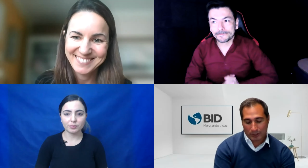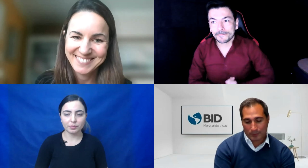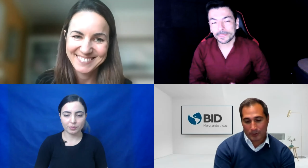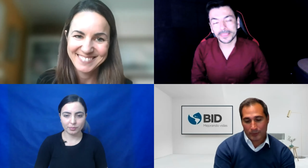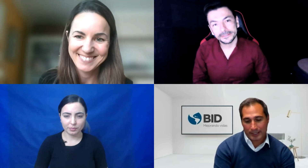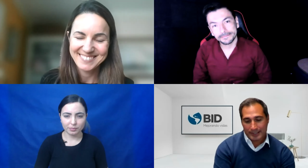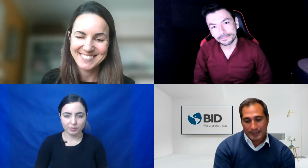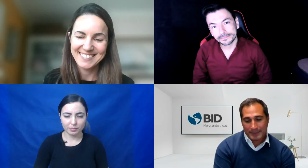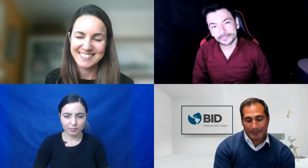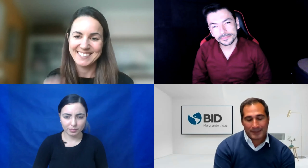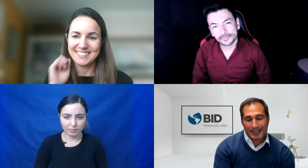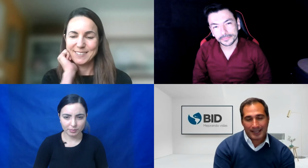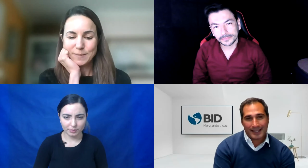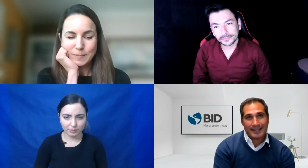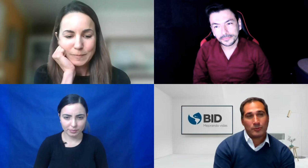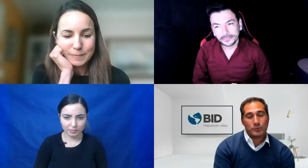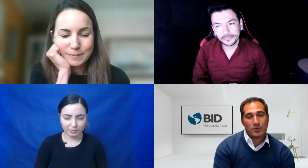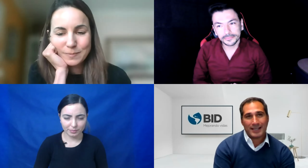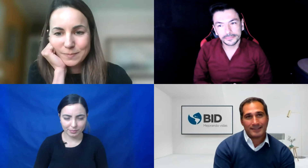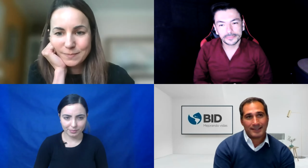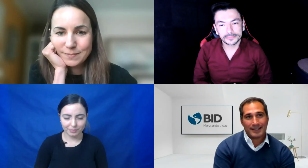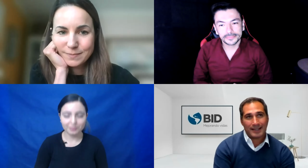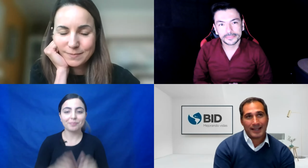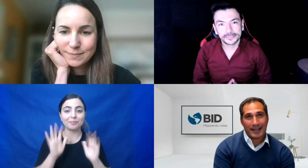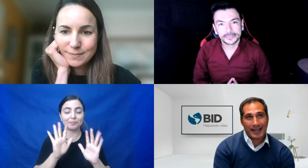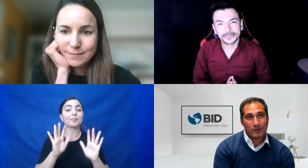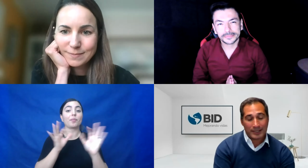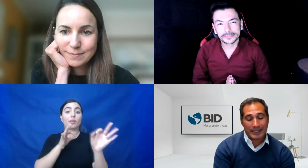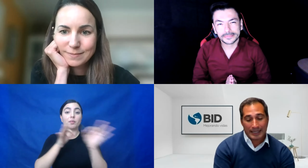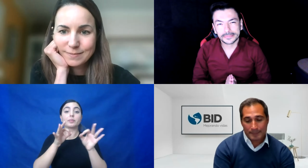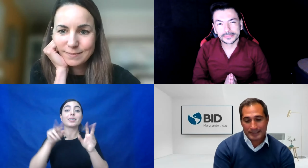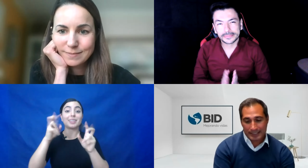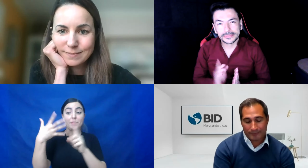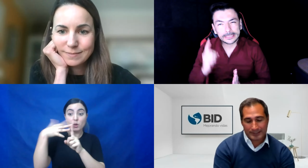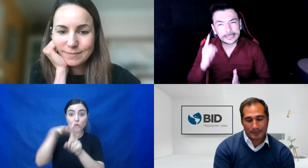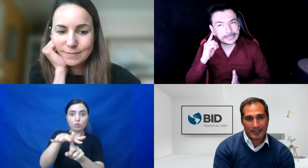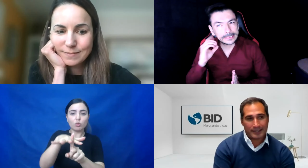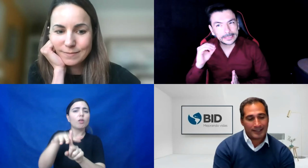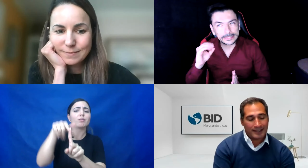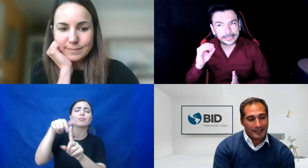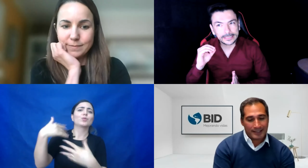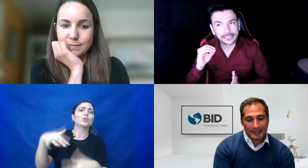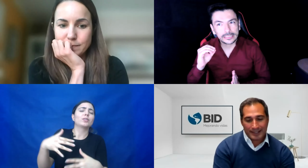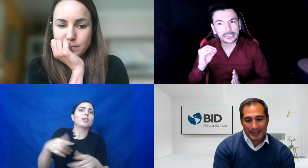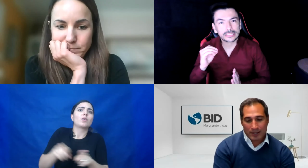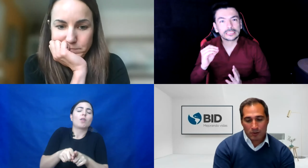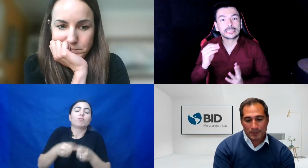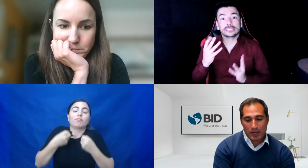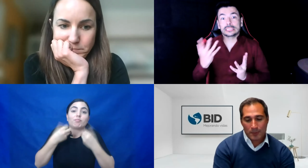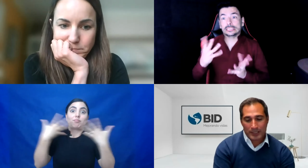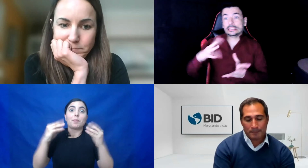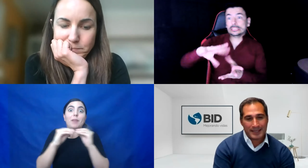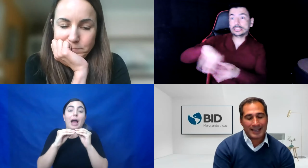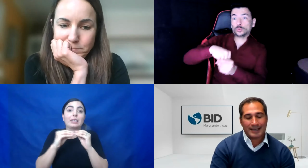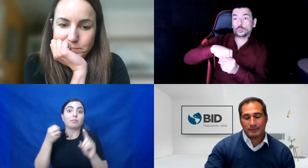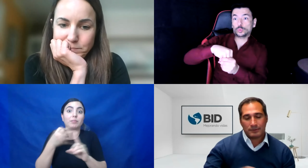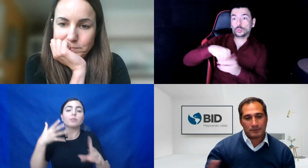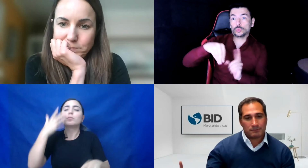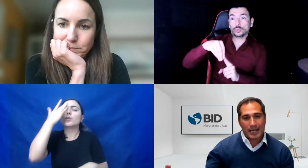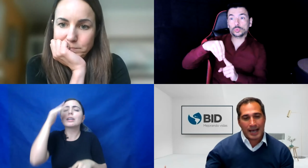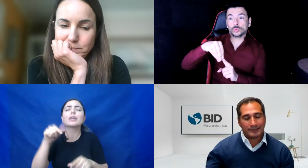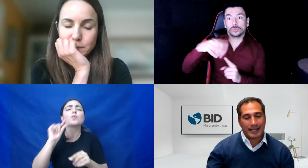This is an excellent documentary. We will see it shortly, but the topic of inclusion is extremely difficult. It